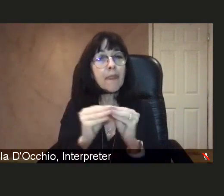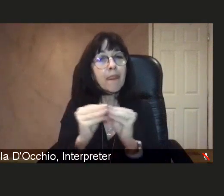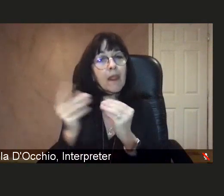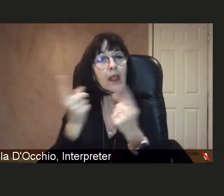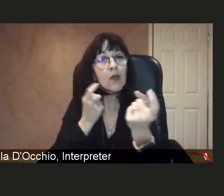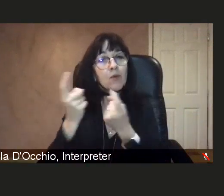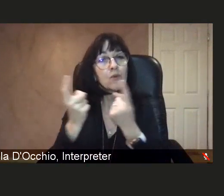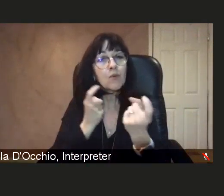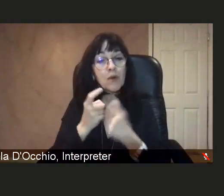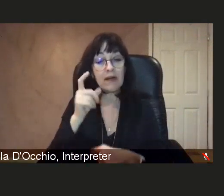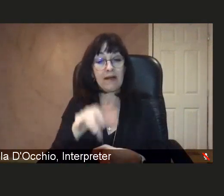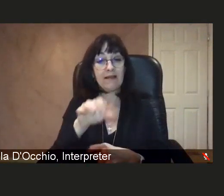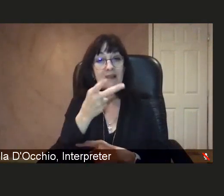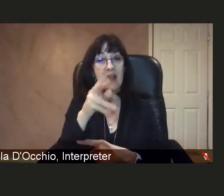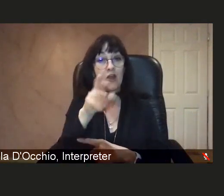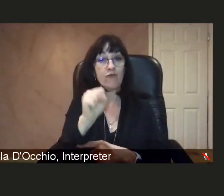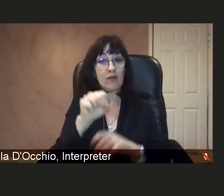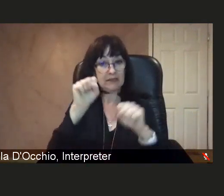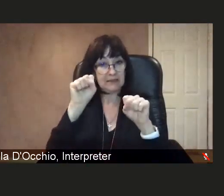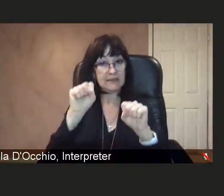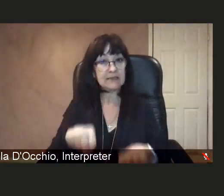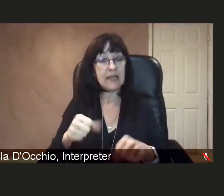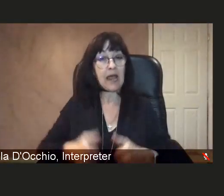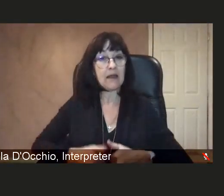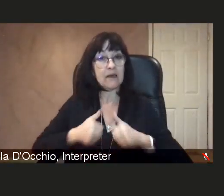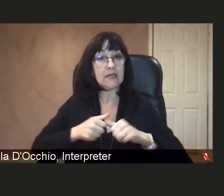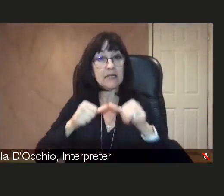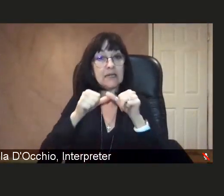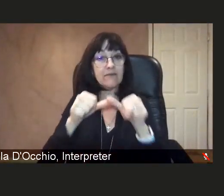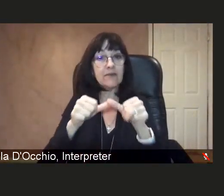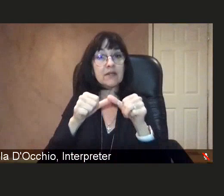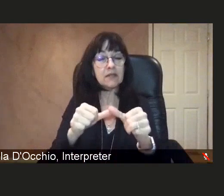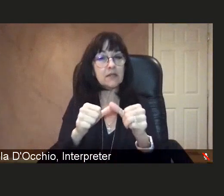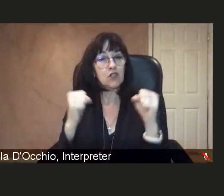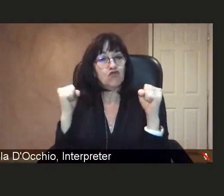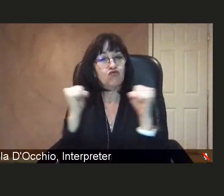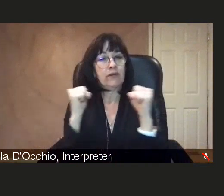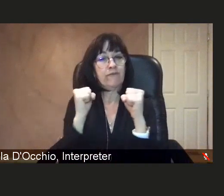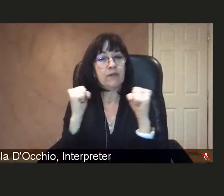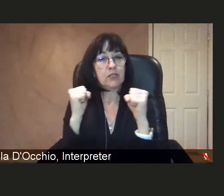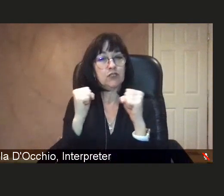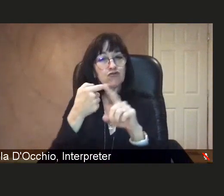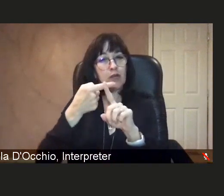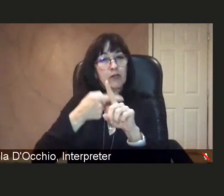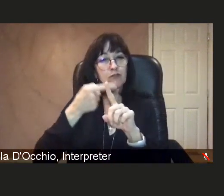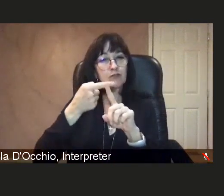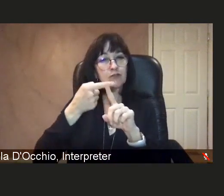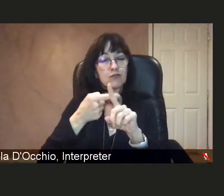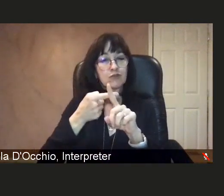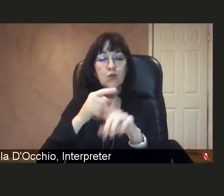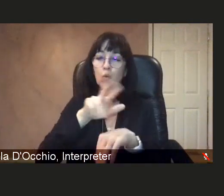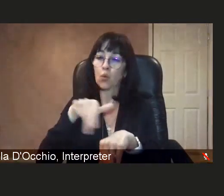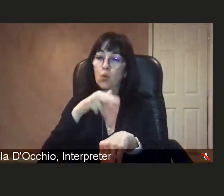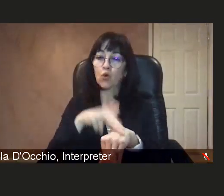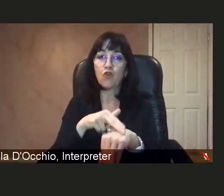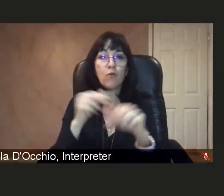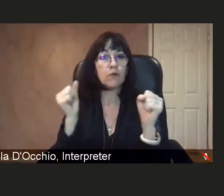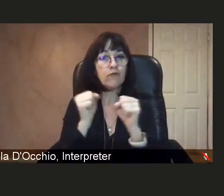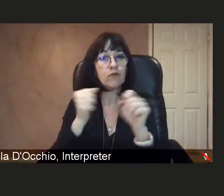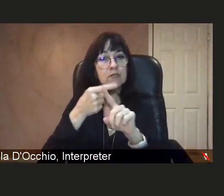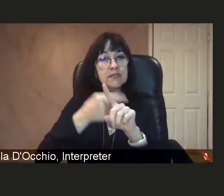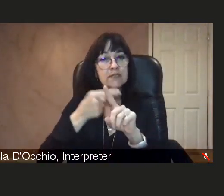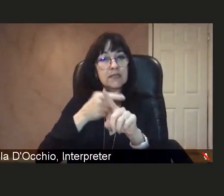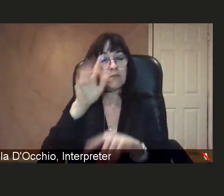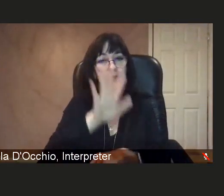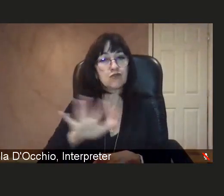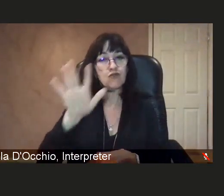live in refrigerated temperatures? I'm going to answer this question that the normal refrigerated temperature is around 40